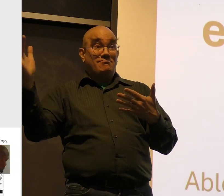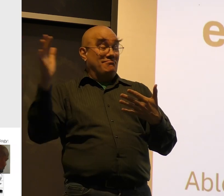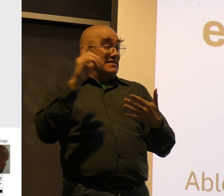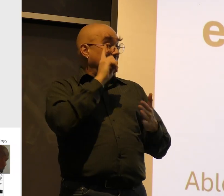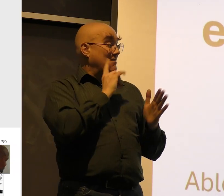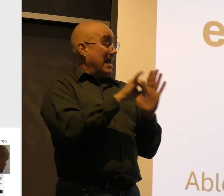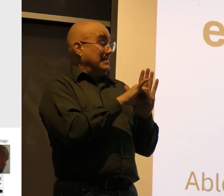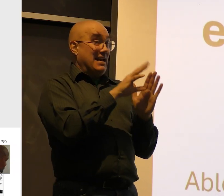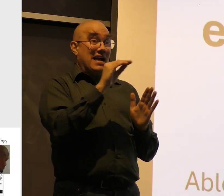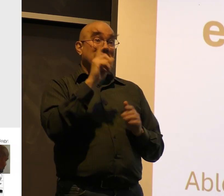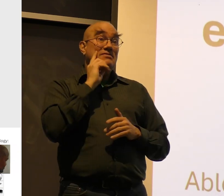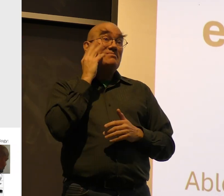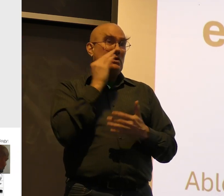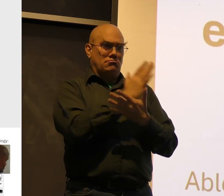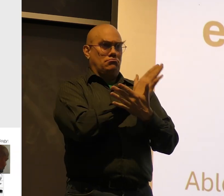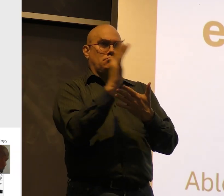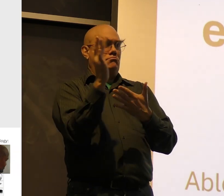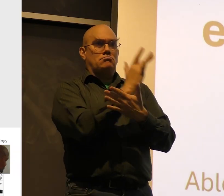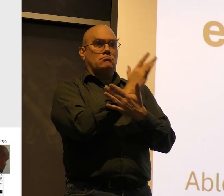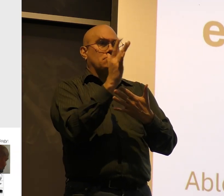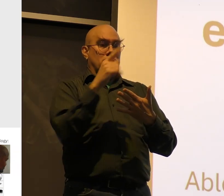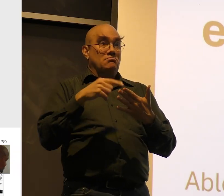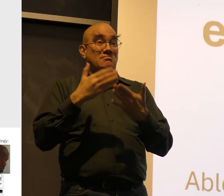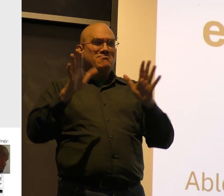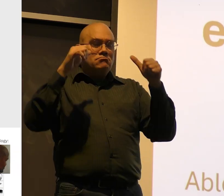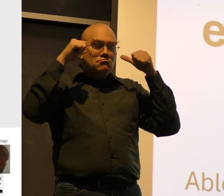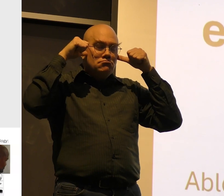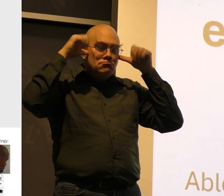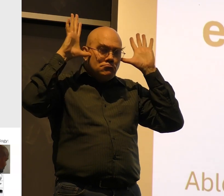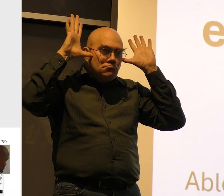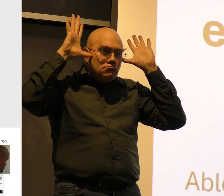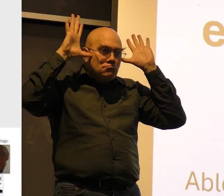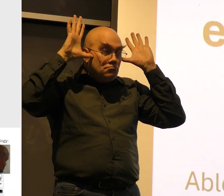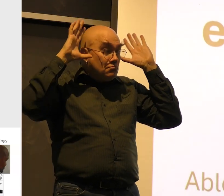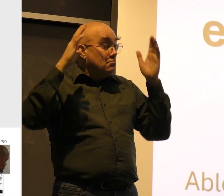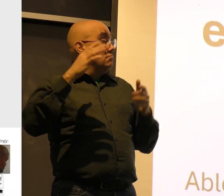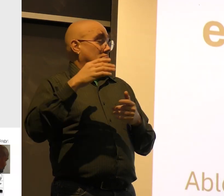at this point, and deaf identity and deaf experience. It runs the gamut. Some people are profoundly deaf,